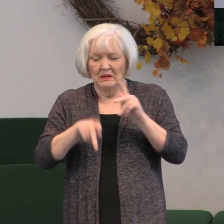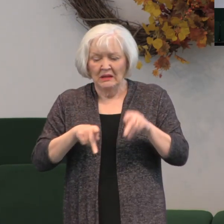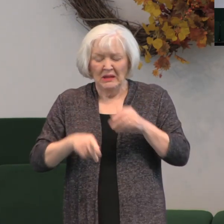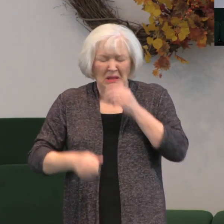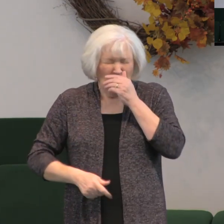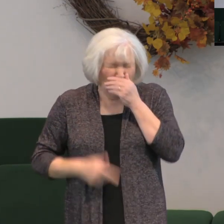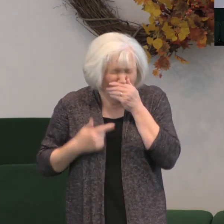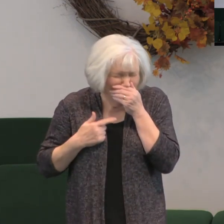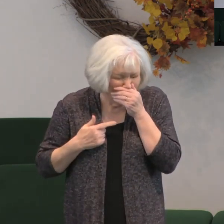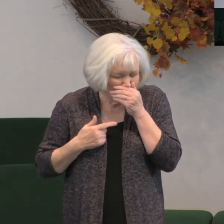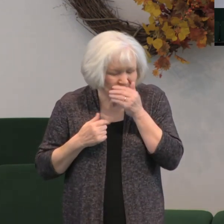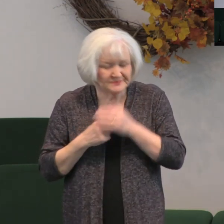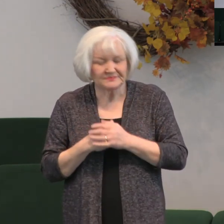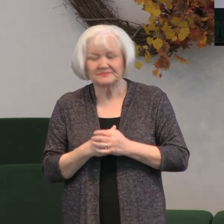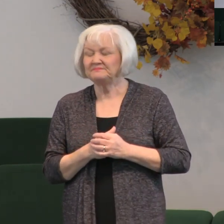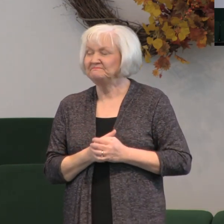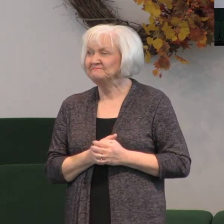us.